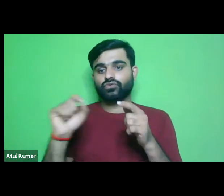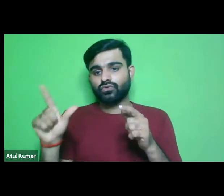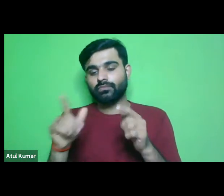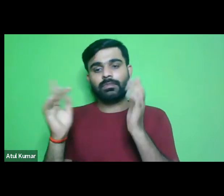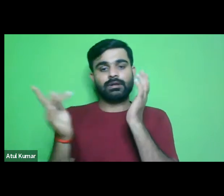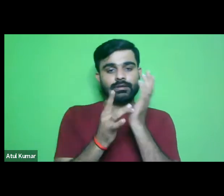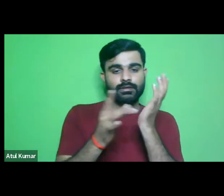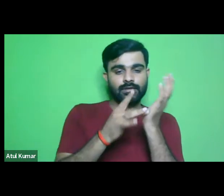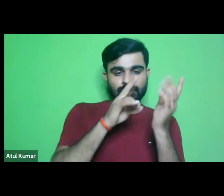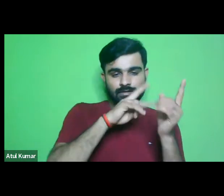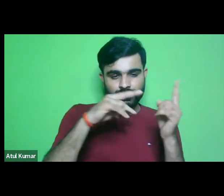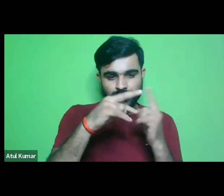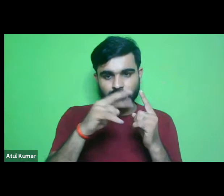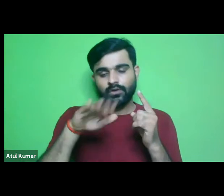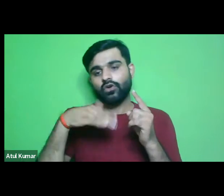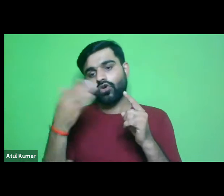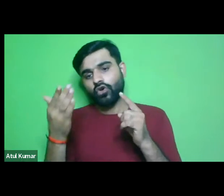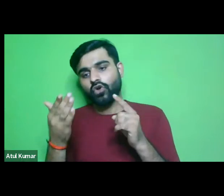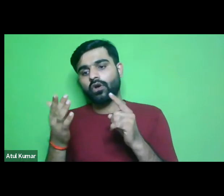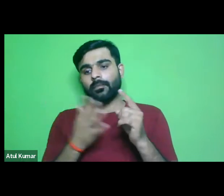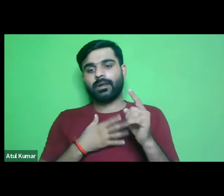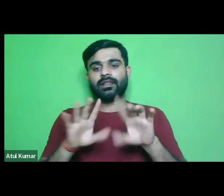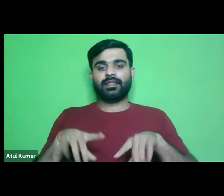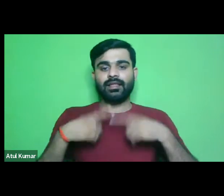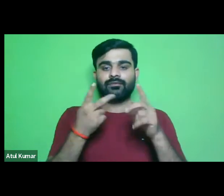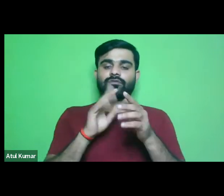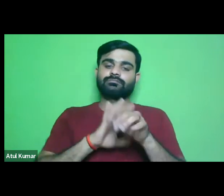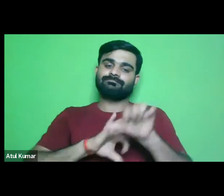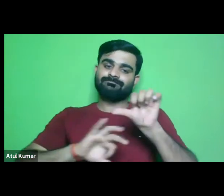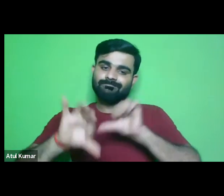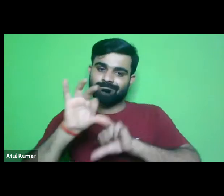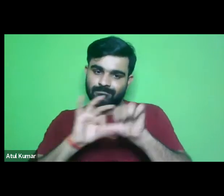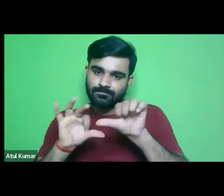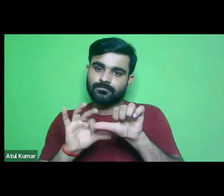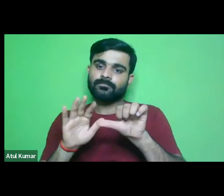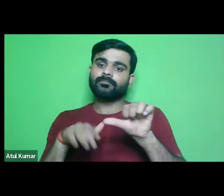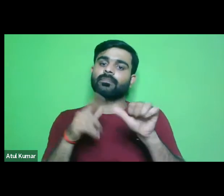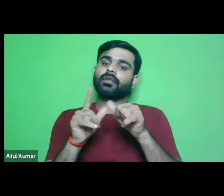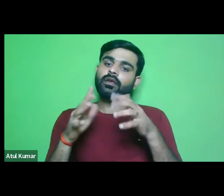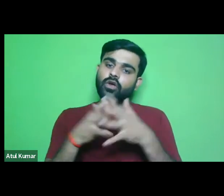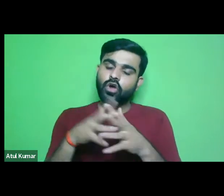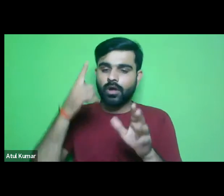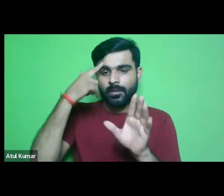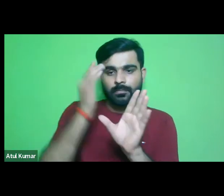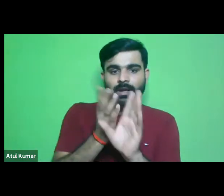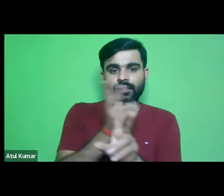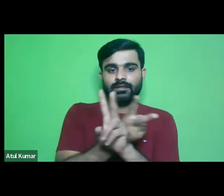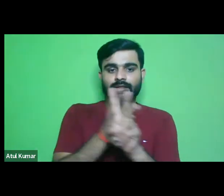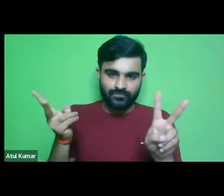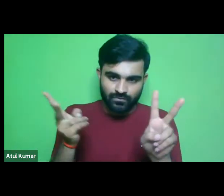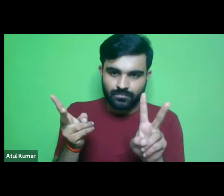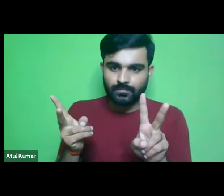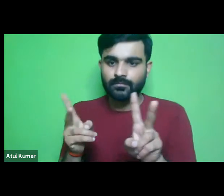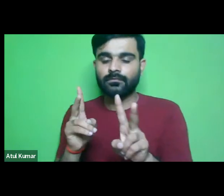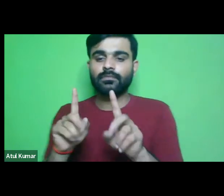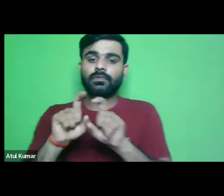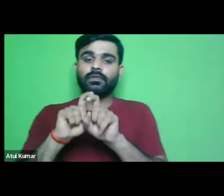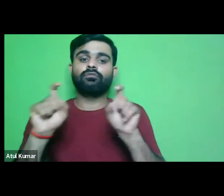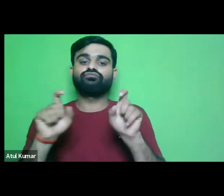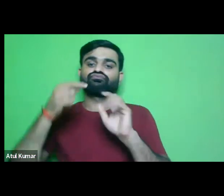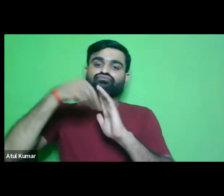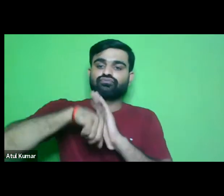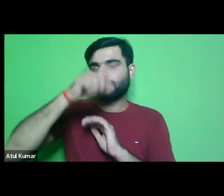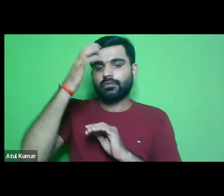technical perspectives, but also from allied fields like social sciences and philosophy, law, and a bunch of other things, because they're pretty deep and important